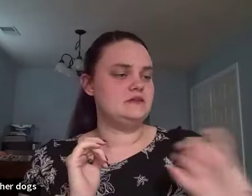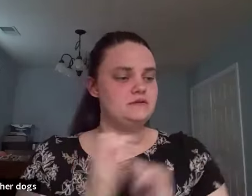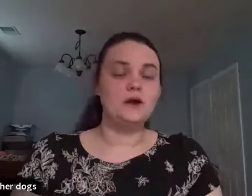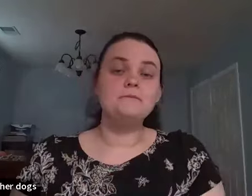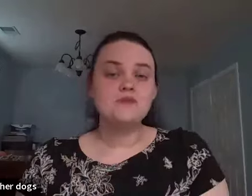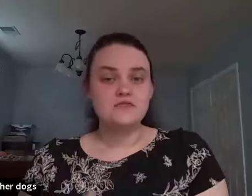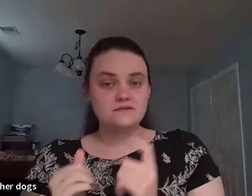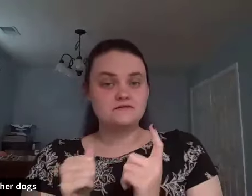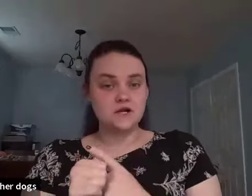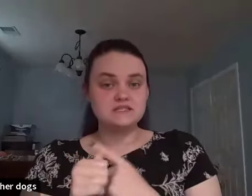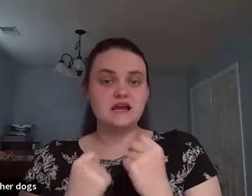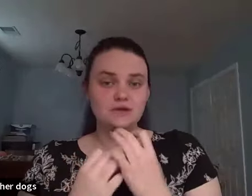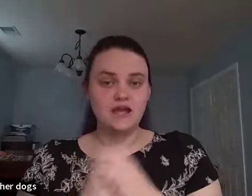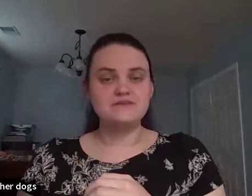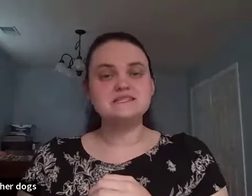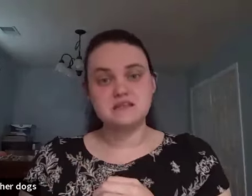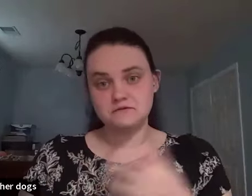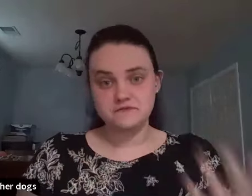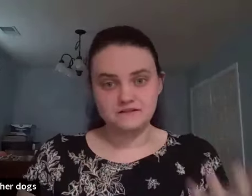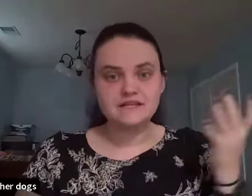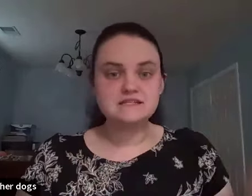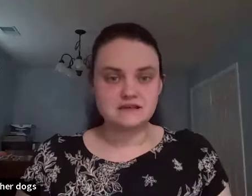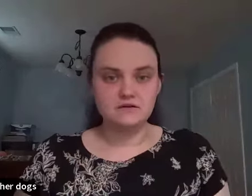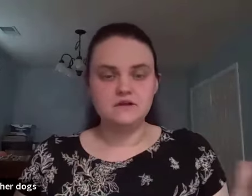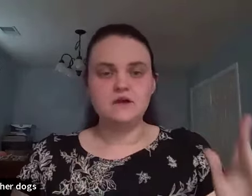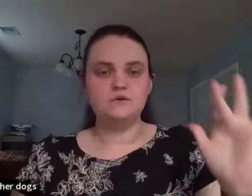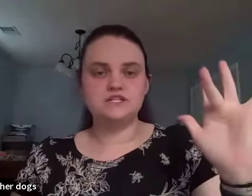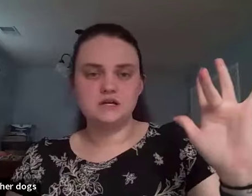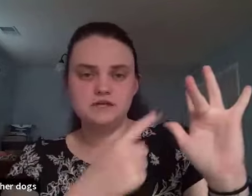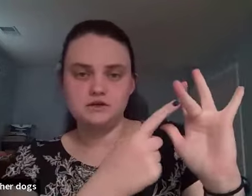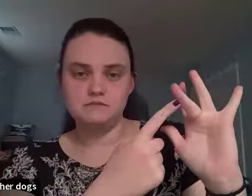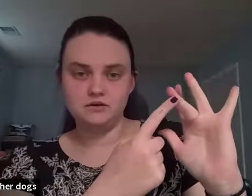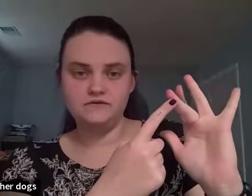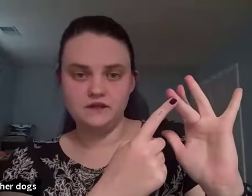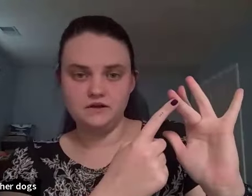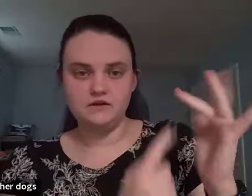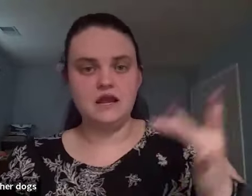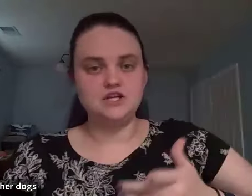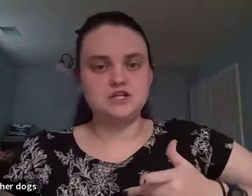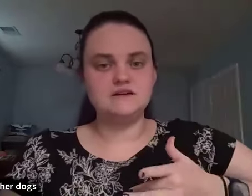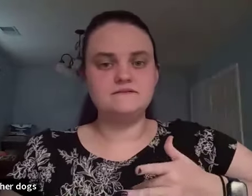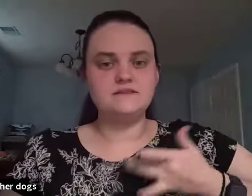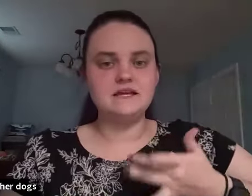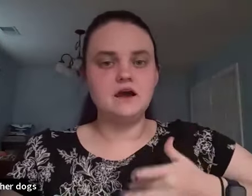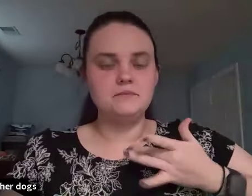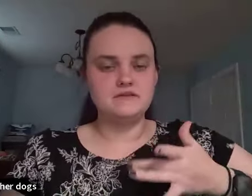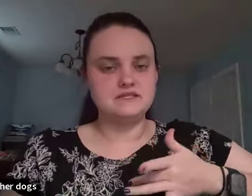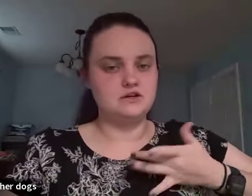in. There we go. The first sign we have is the sign for feeling itself, which is gonna be your middle finger, and you're gonna flick up in the center